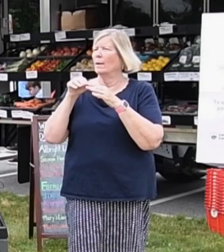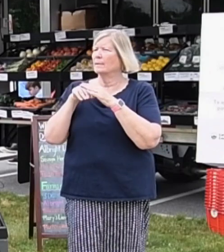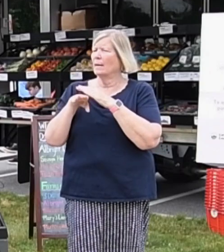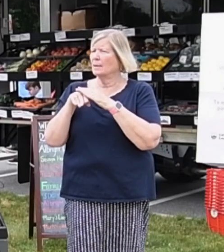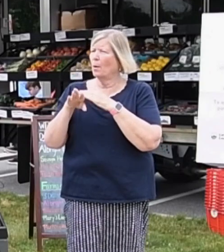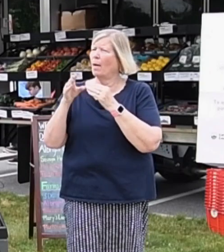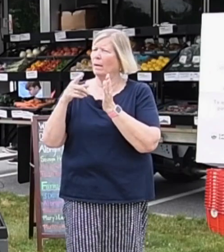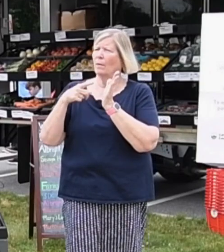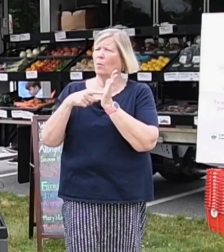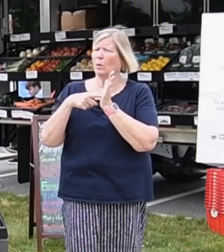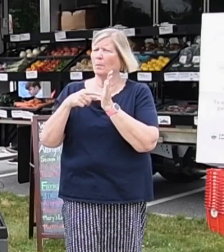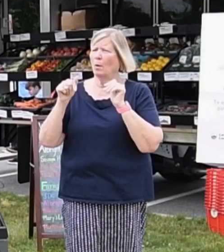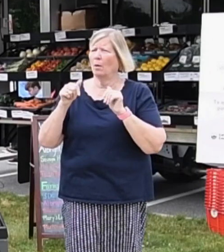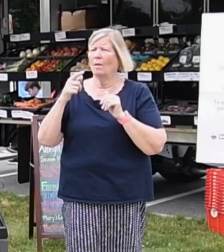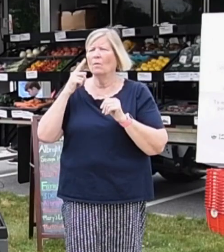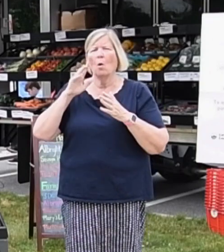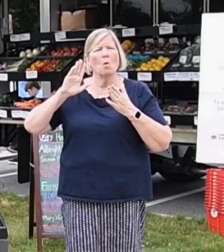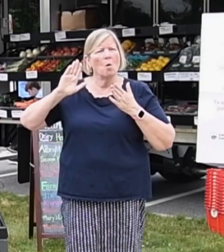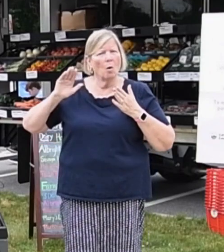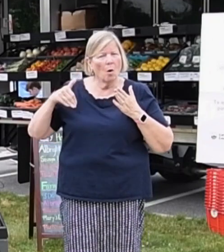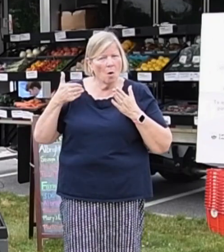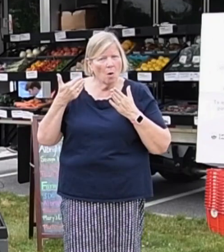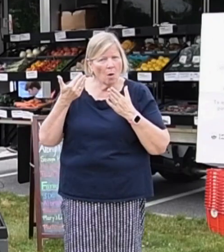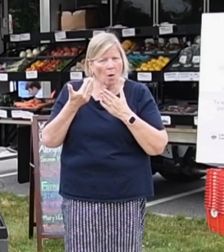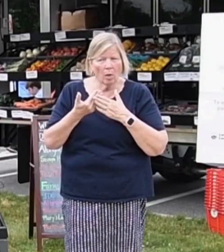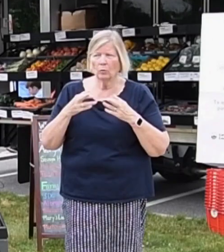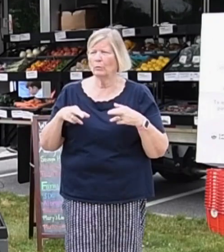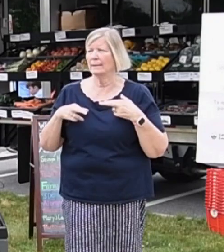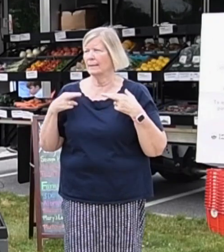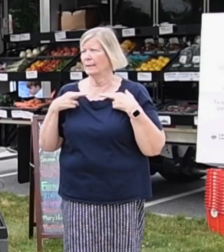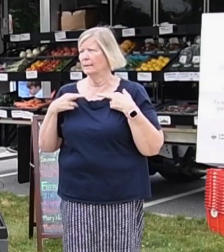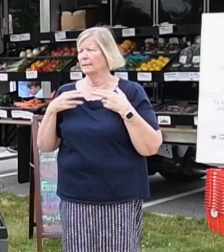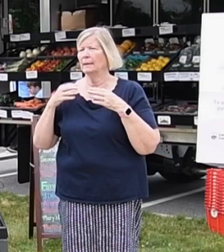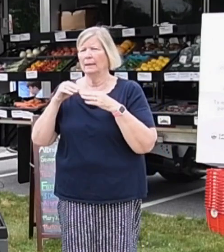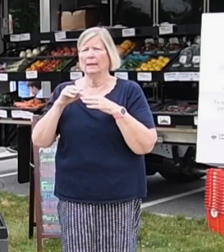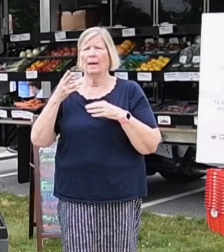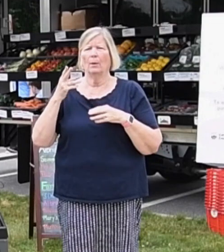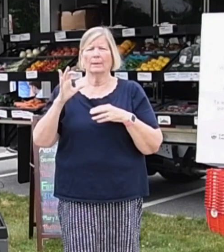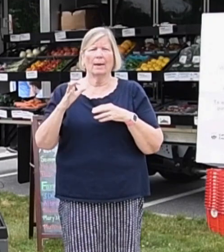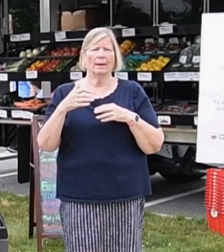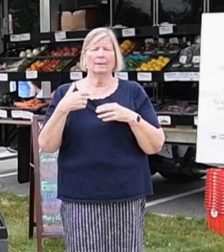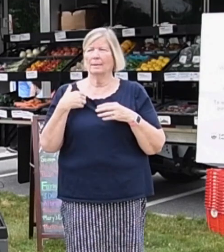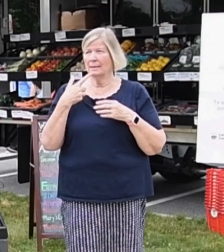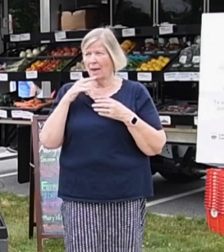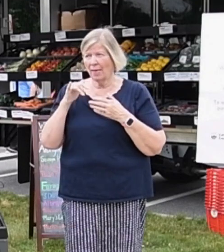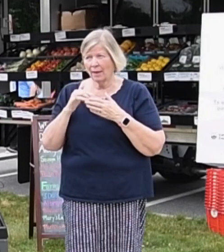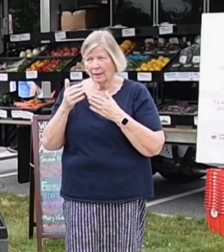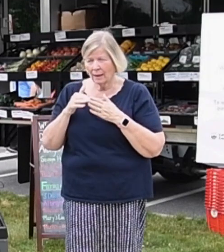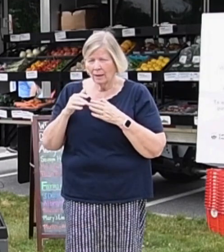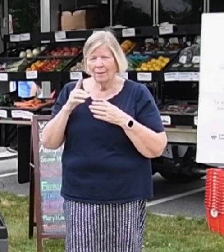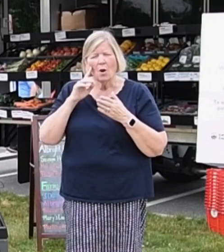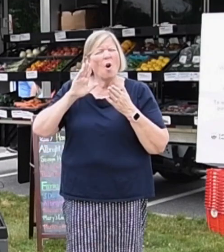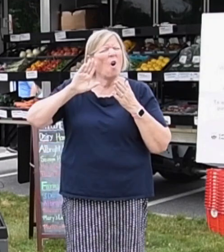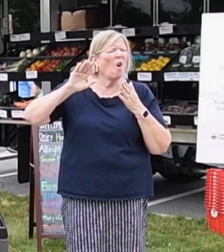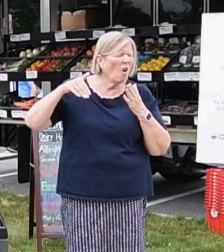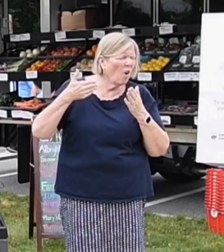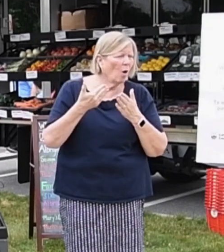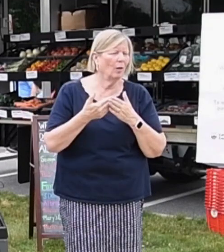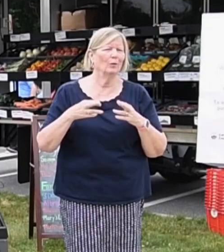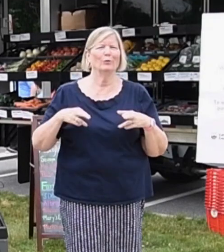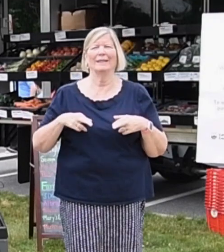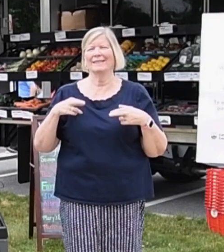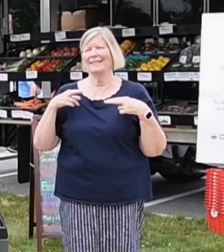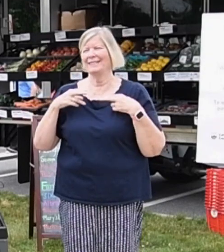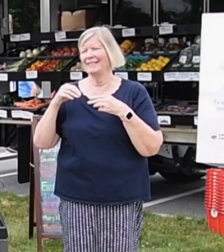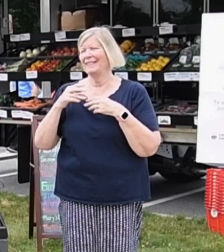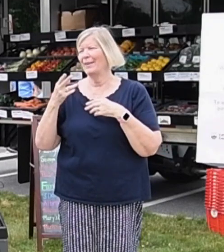and affordable for all residents throughout our county. Should I do that again? All residents throughout our